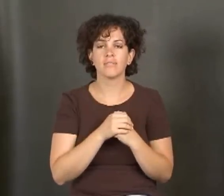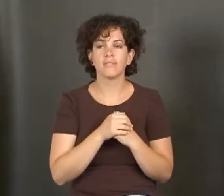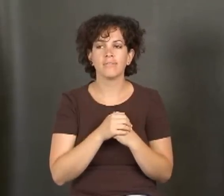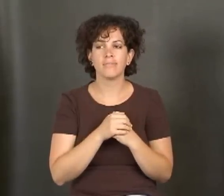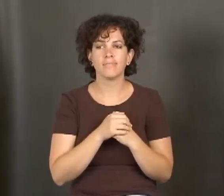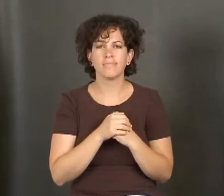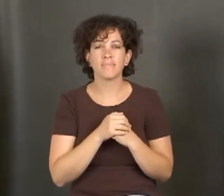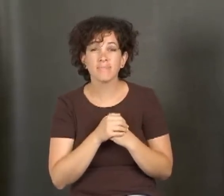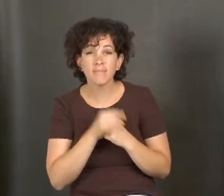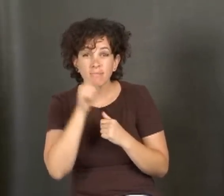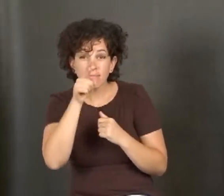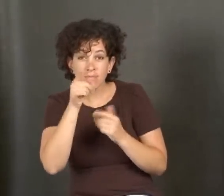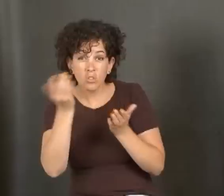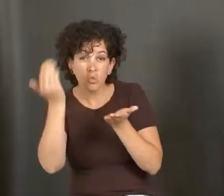Practice.